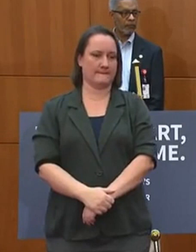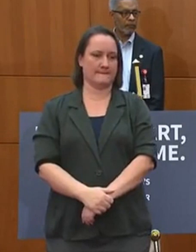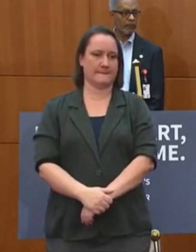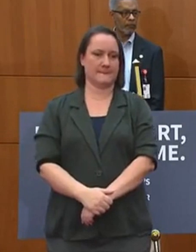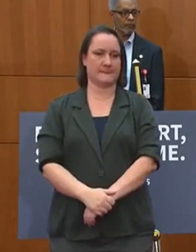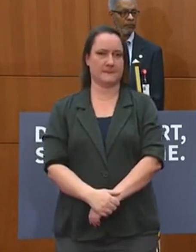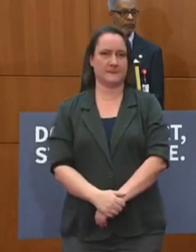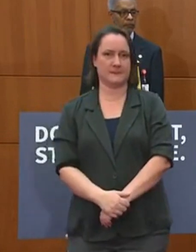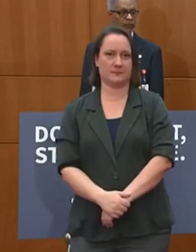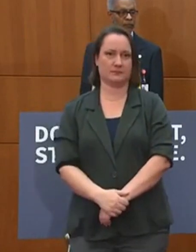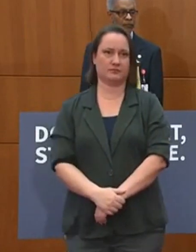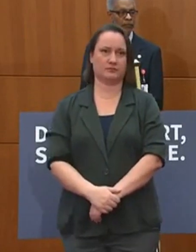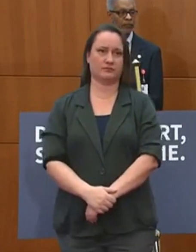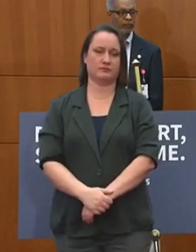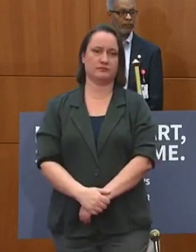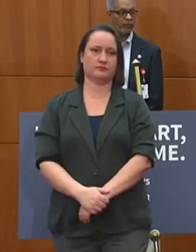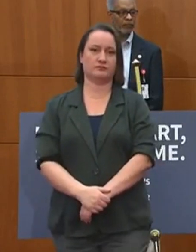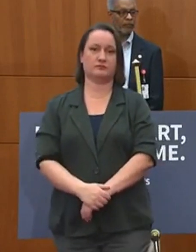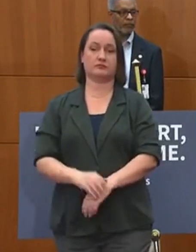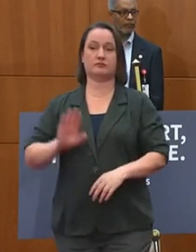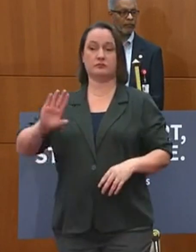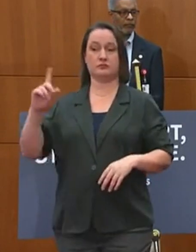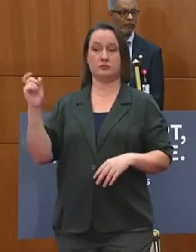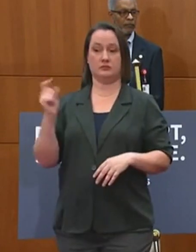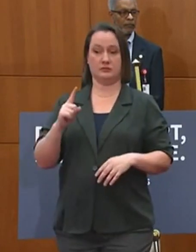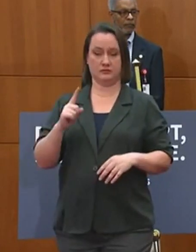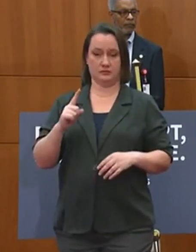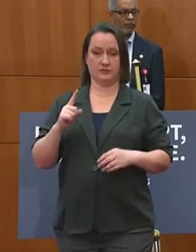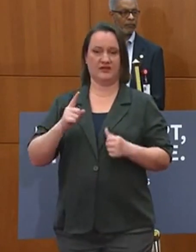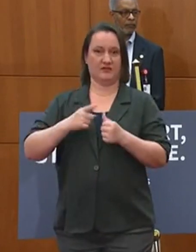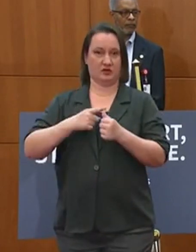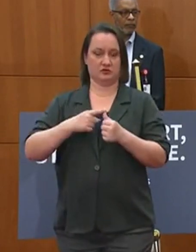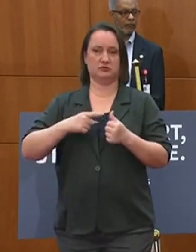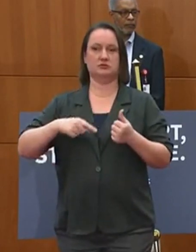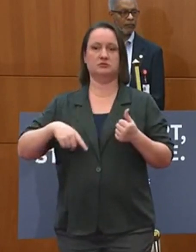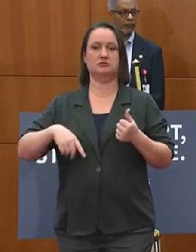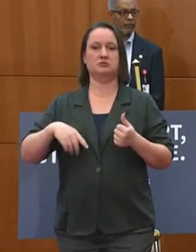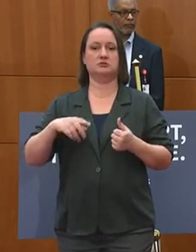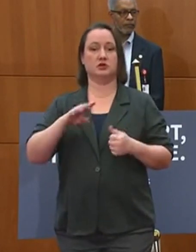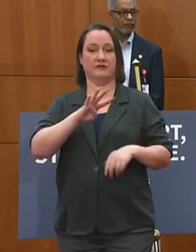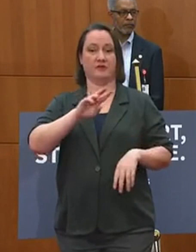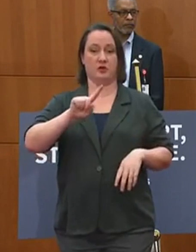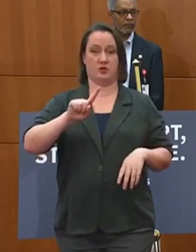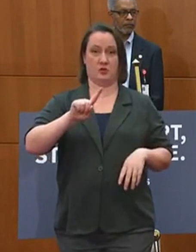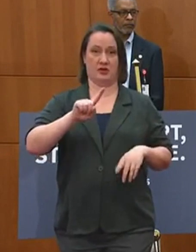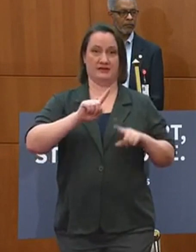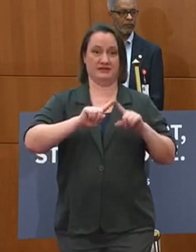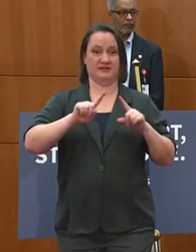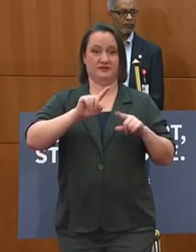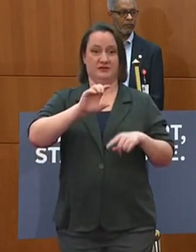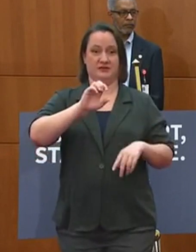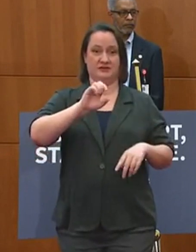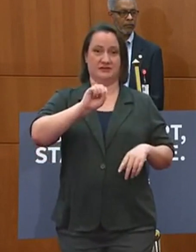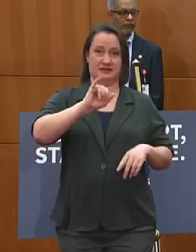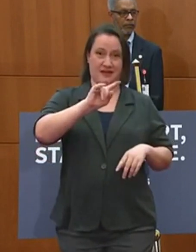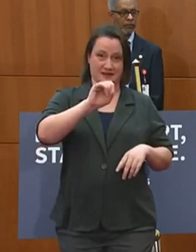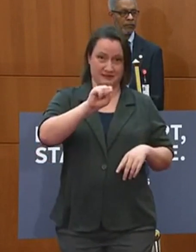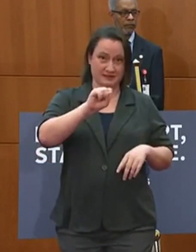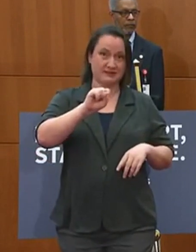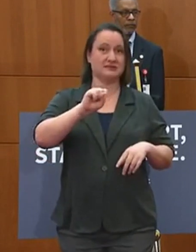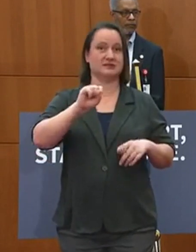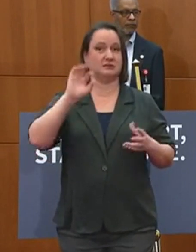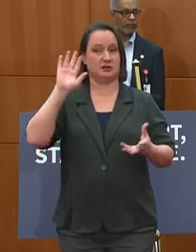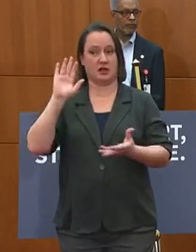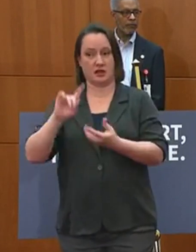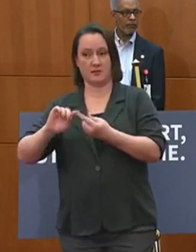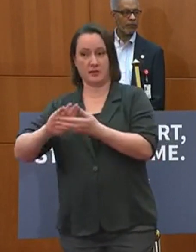Thank you, sir. With respect to your first question, I believe you asked of the 41 sites how many were west of Richmond. The way